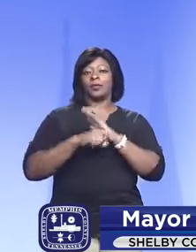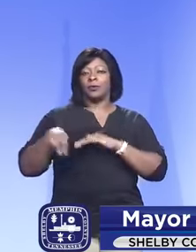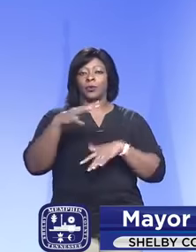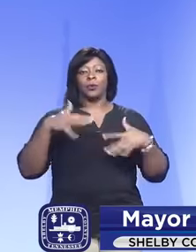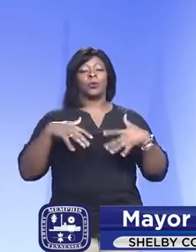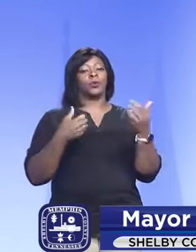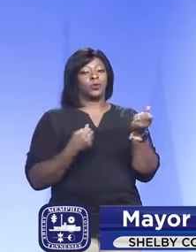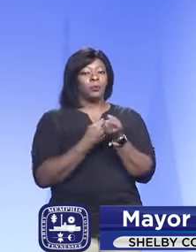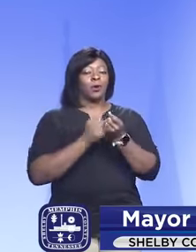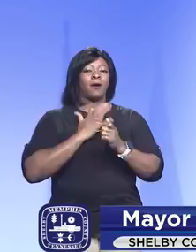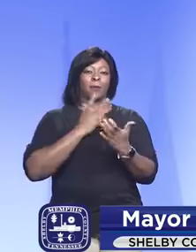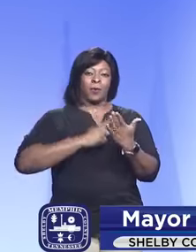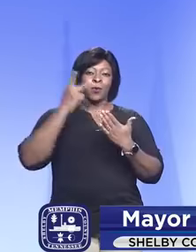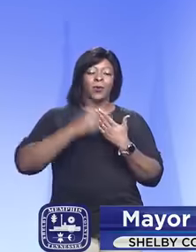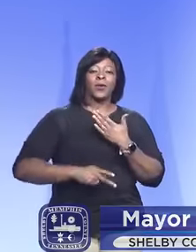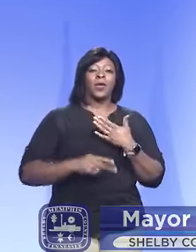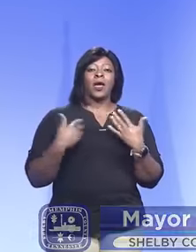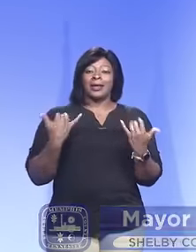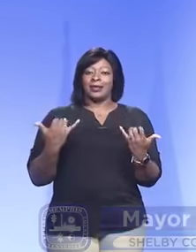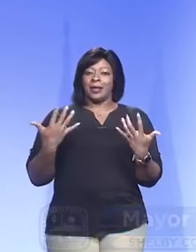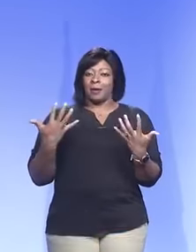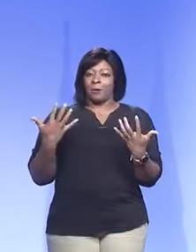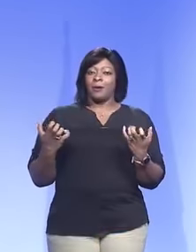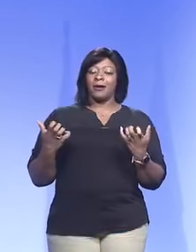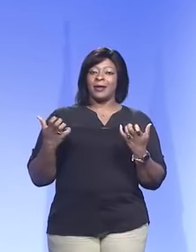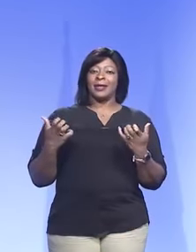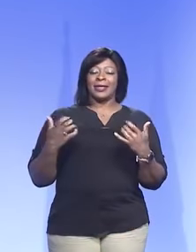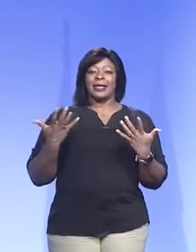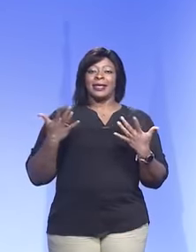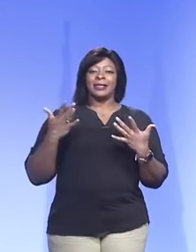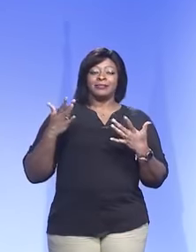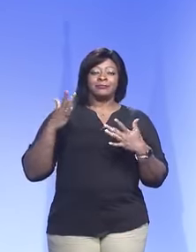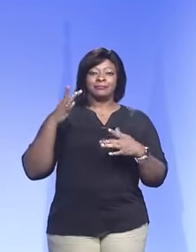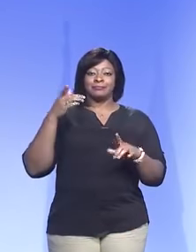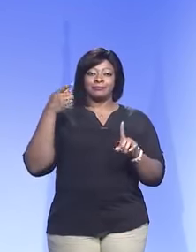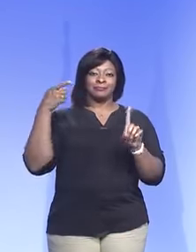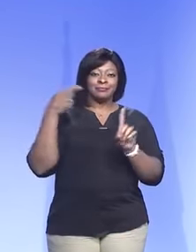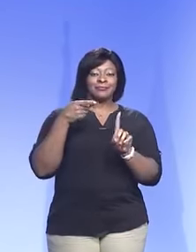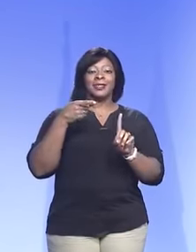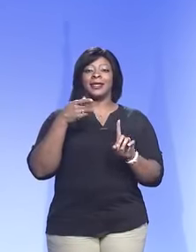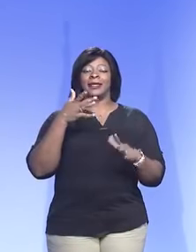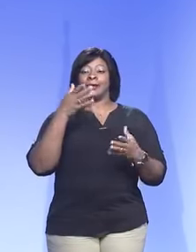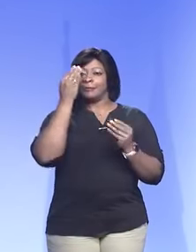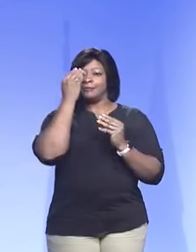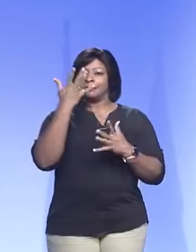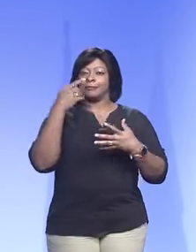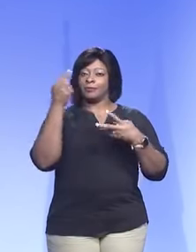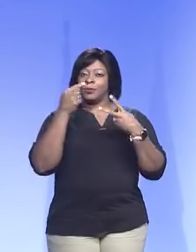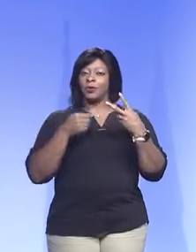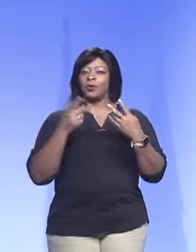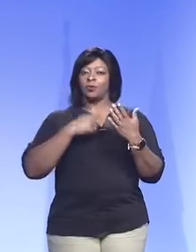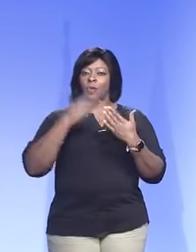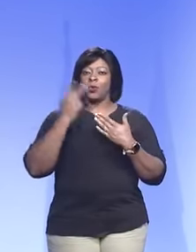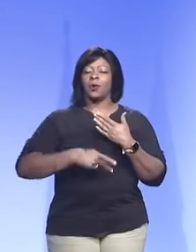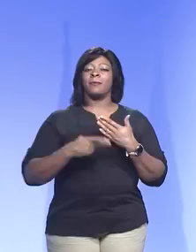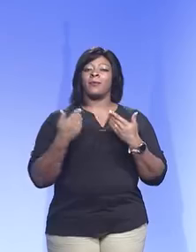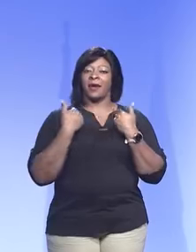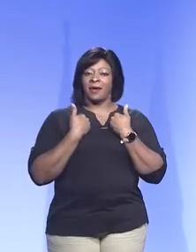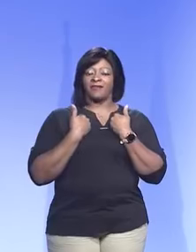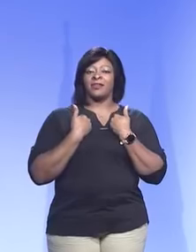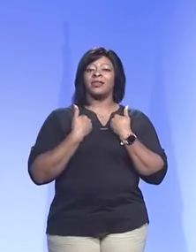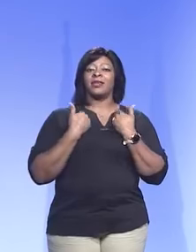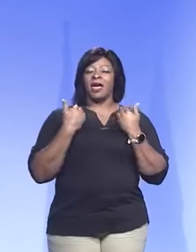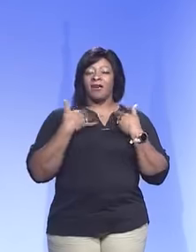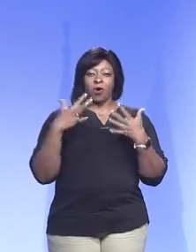in some of our programs. Today, I just want to flag the status of a couple of programs. They're programs that we